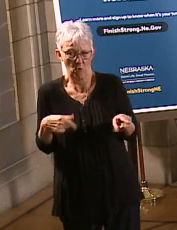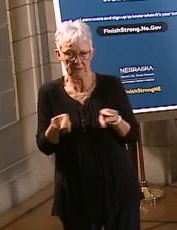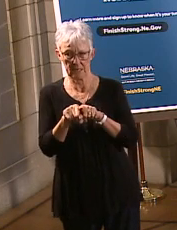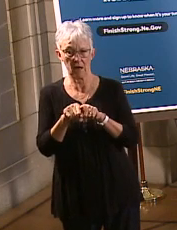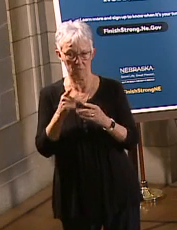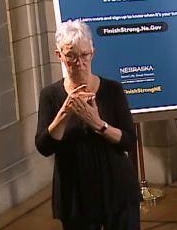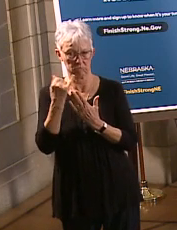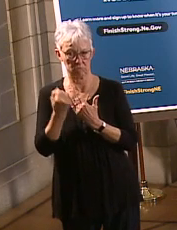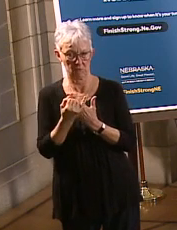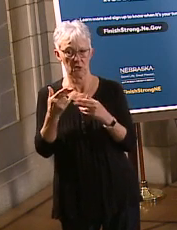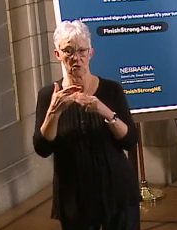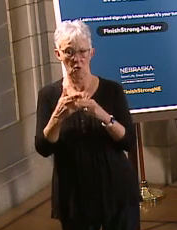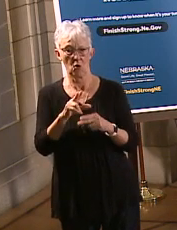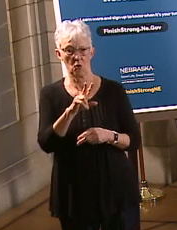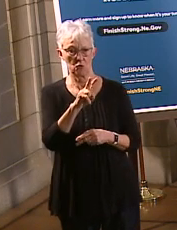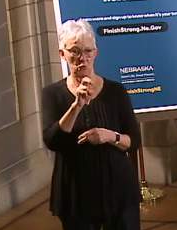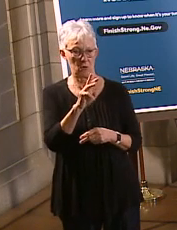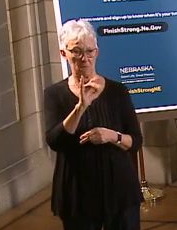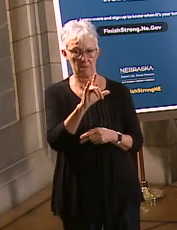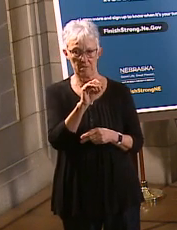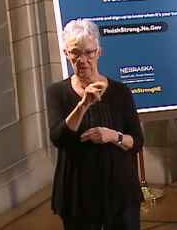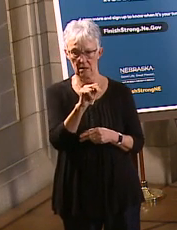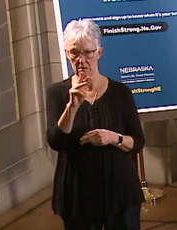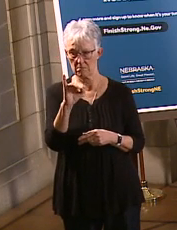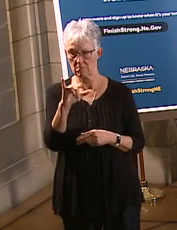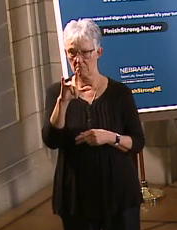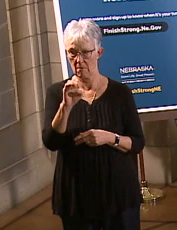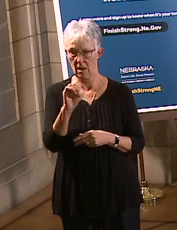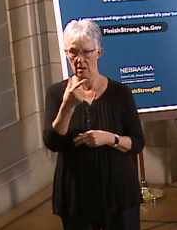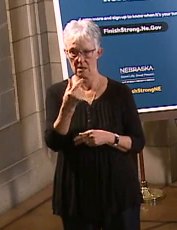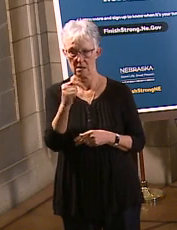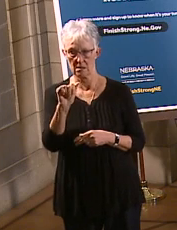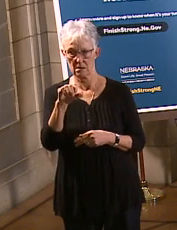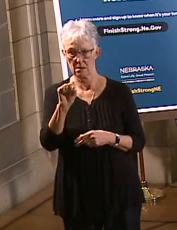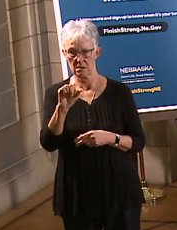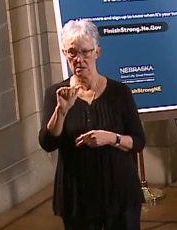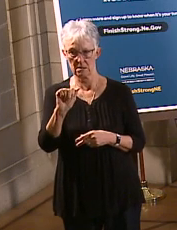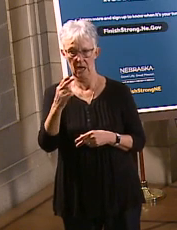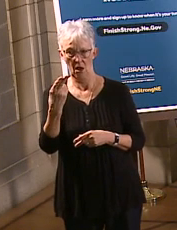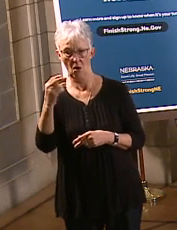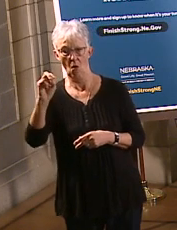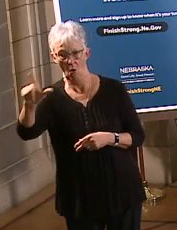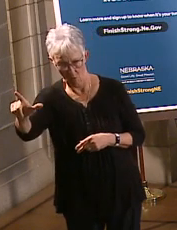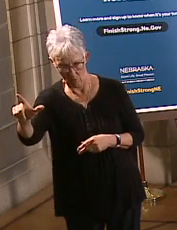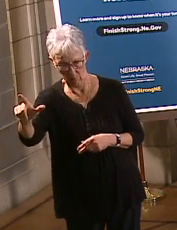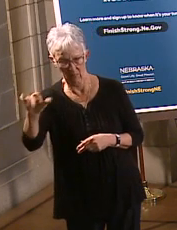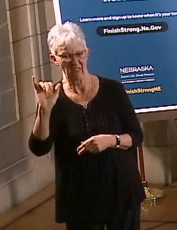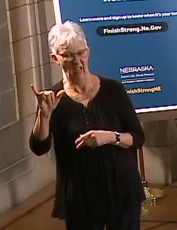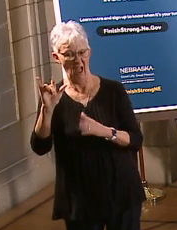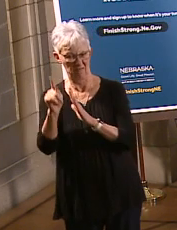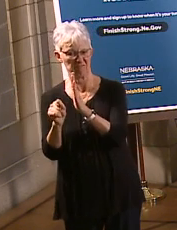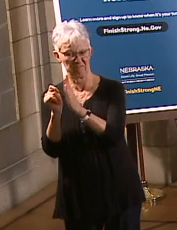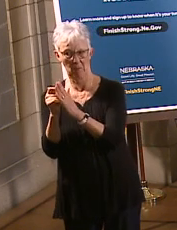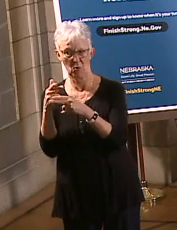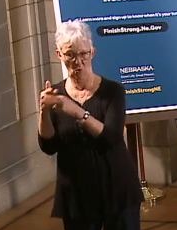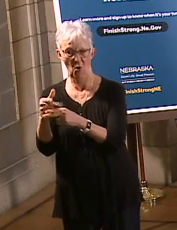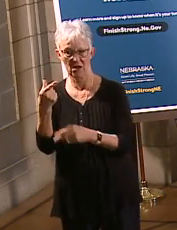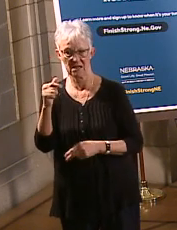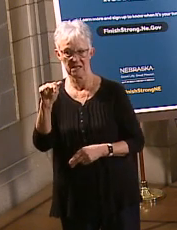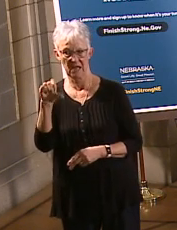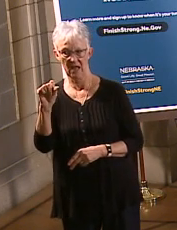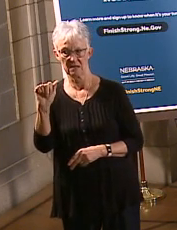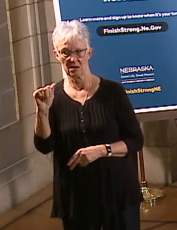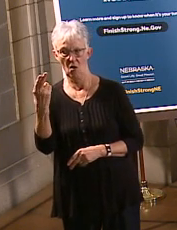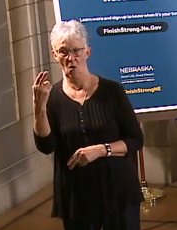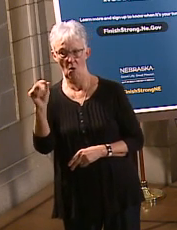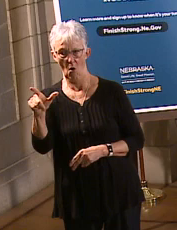mile gasohol road test. That was still at the time that we used the term gasohol. We no longer use that term, but that's what it was called at